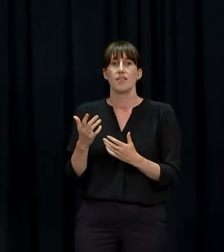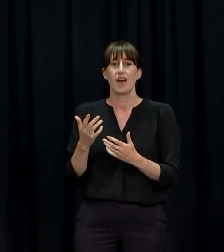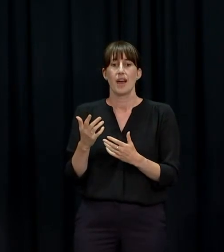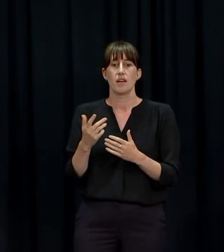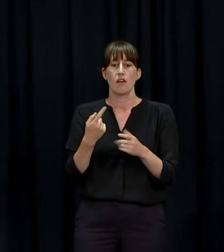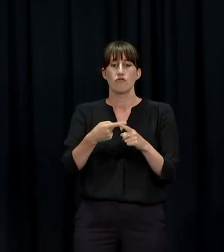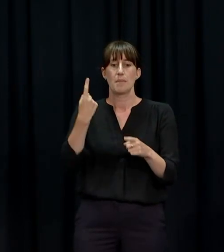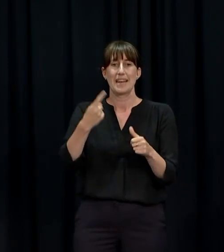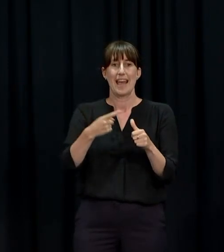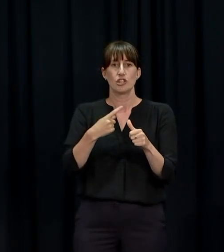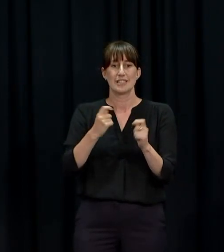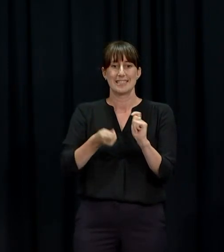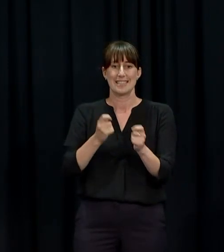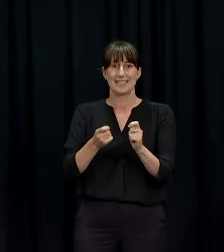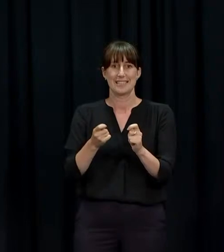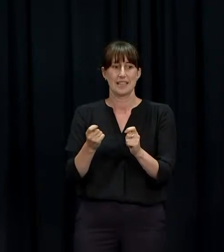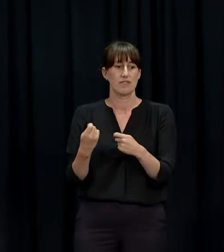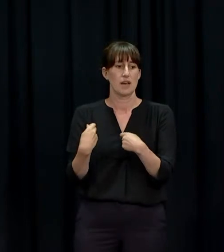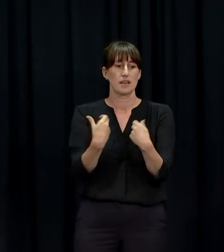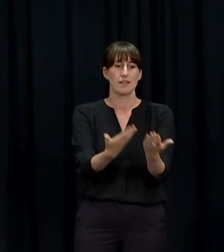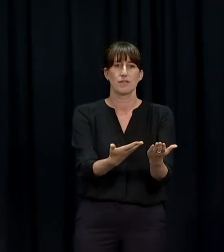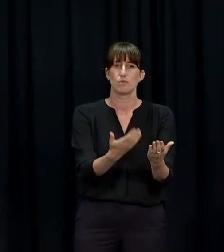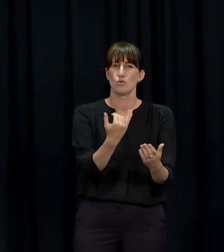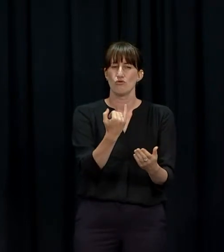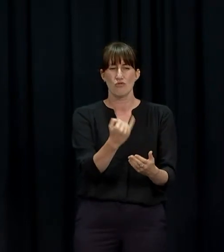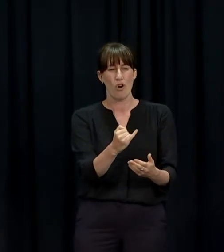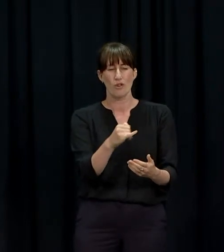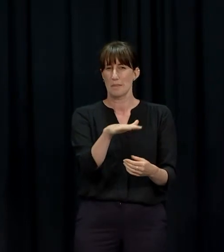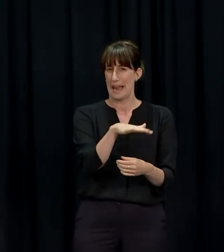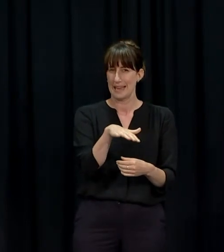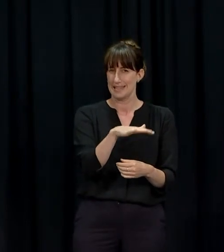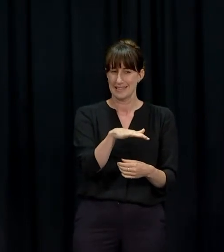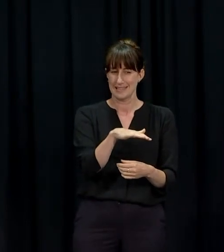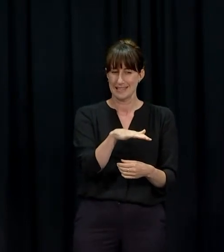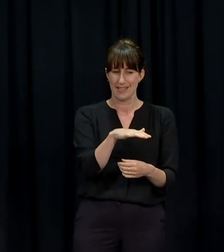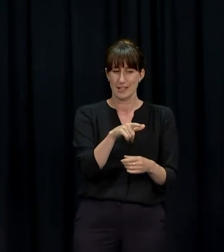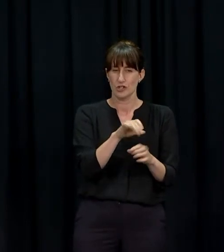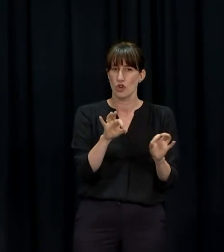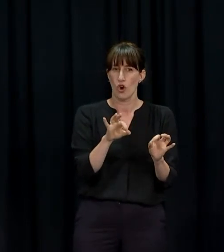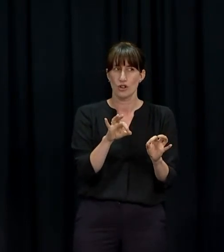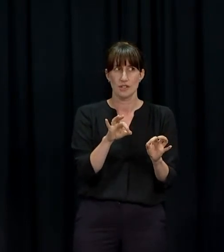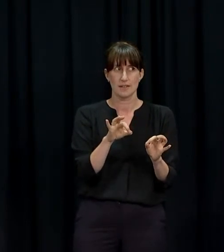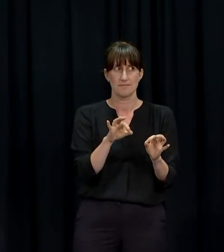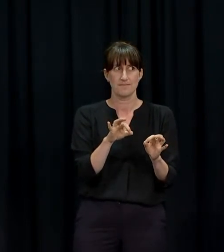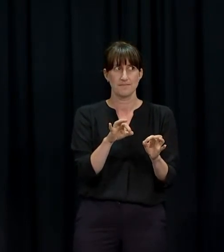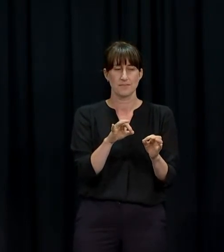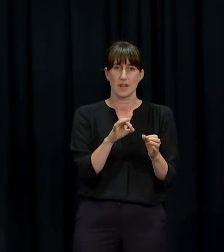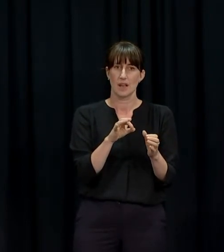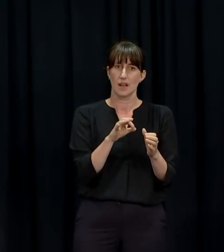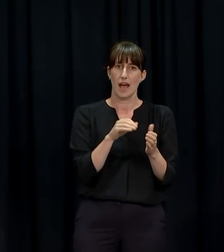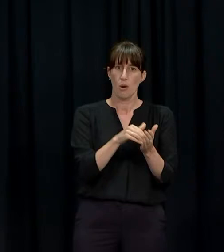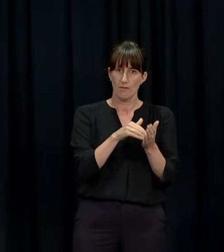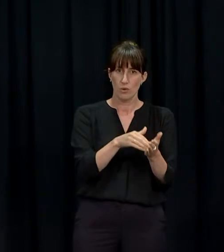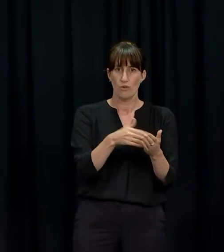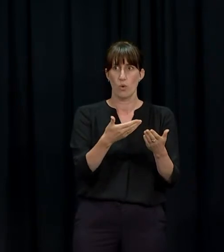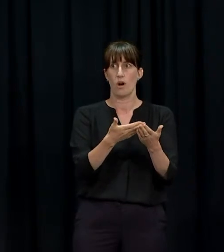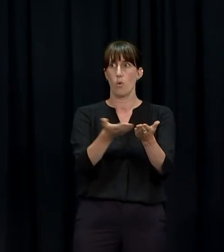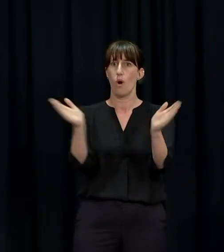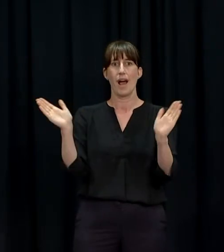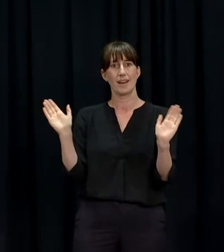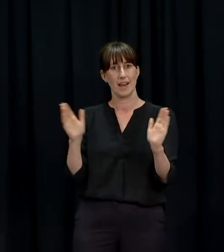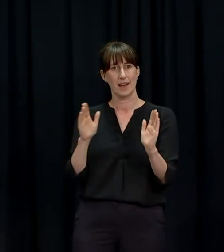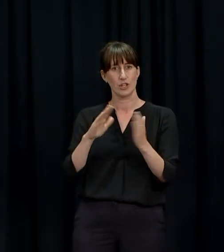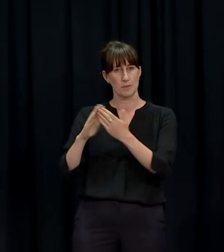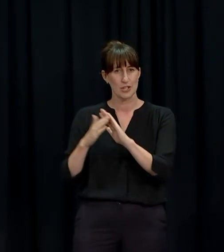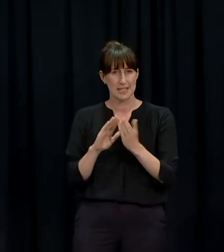and are not there to support the overall societal response. We have been and will continue to work closely with businesses to make sure